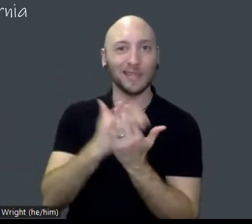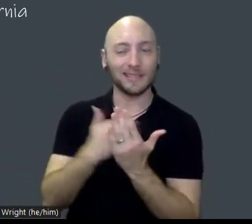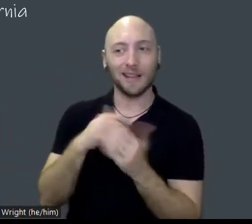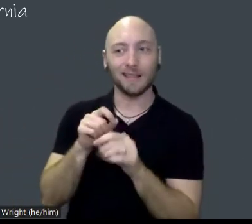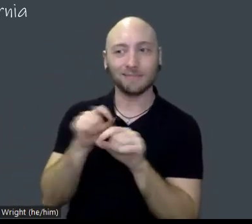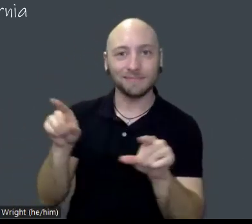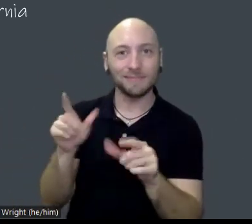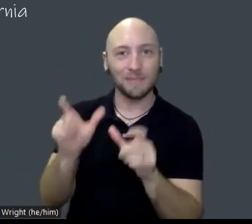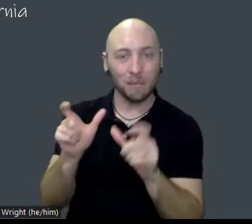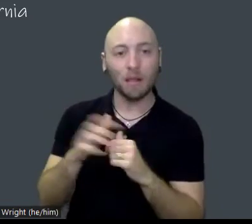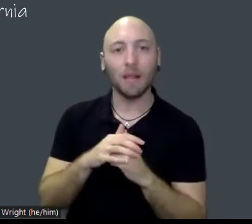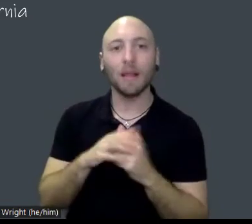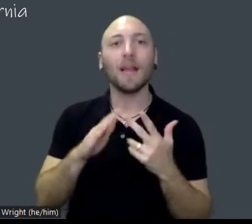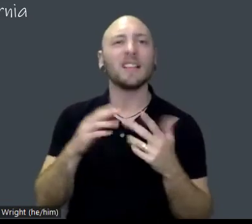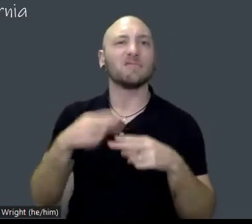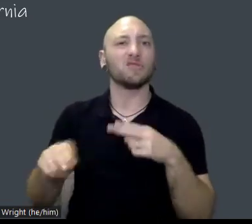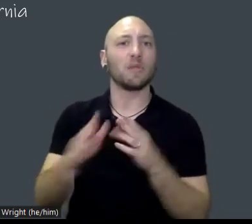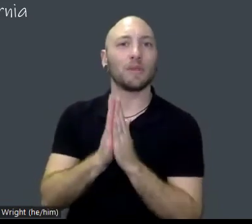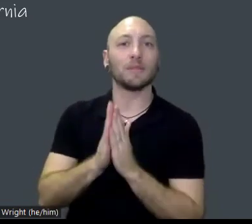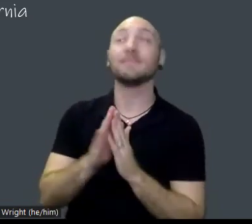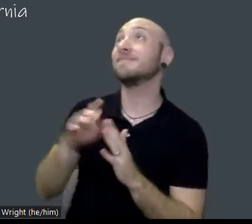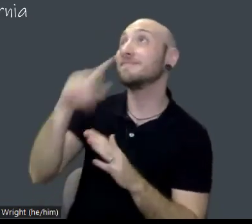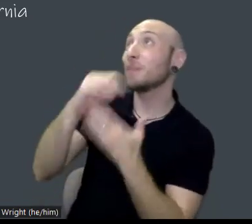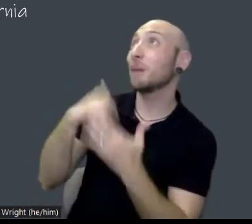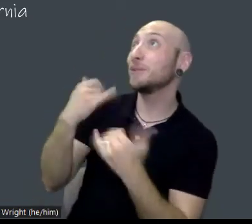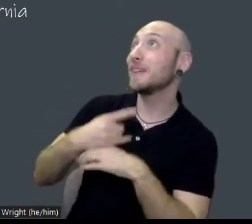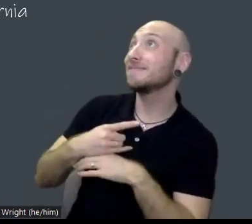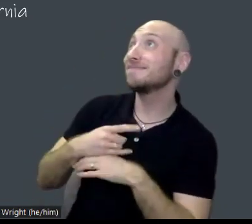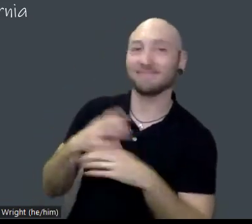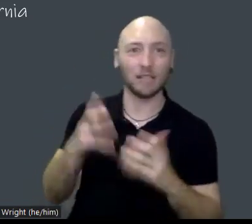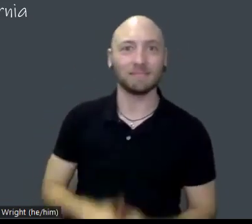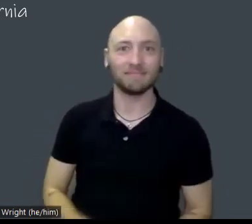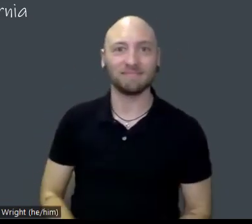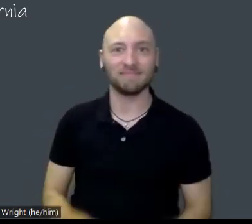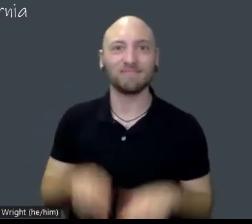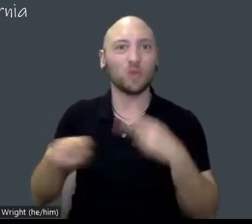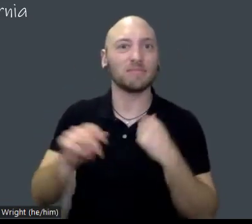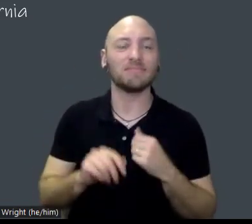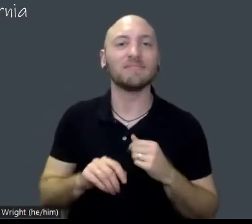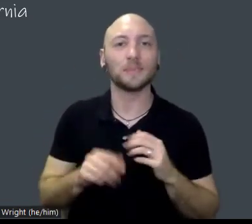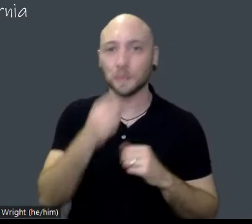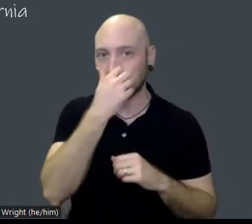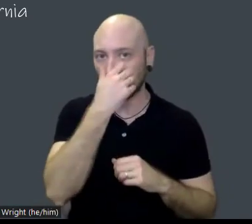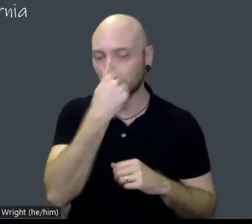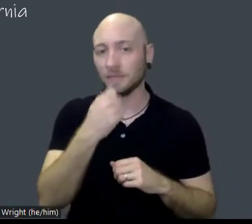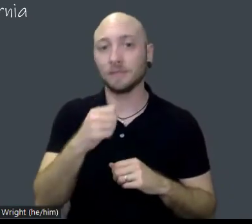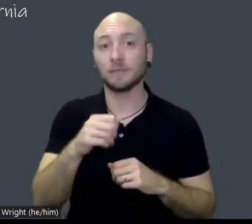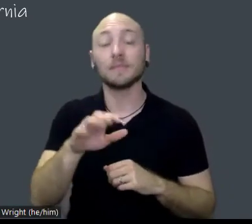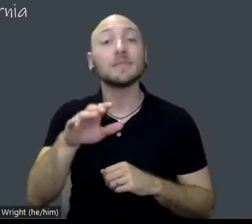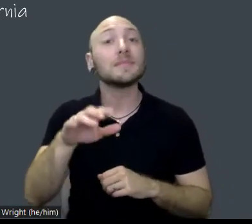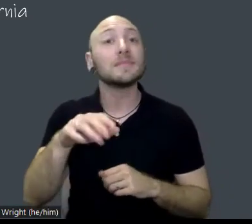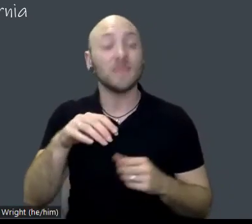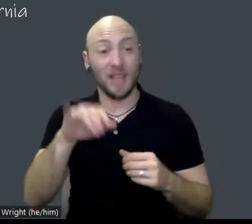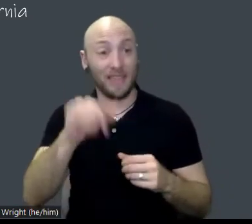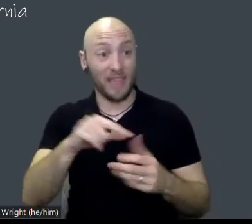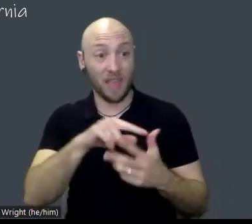quick prayer like, hey, God, just like help me out today. That's it. And how I start, the reason I start my days like that